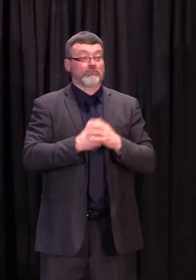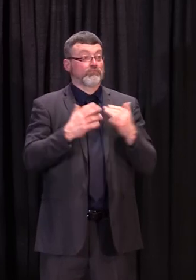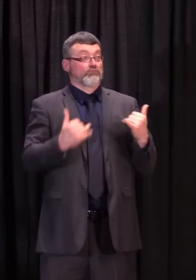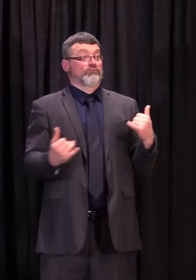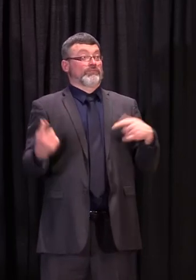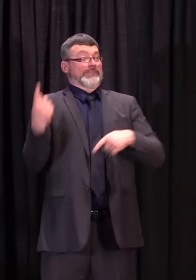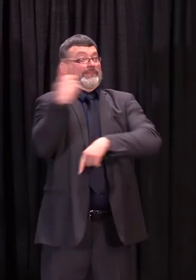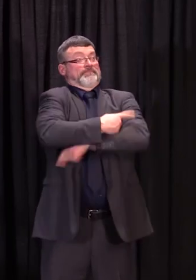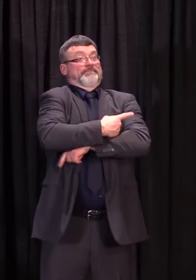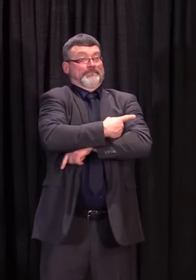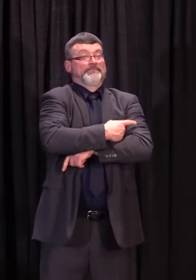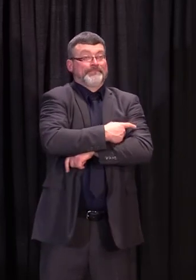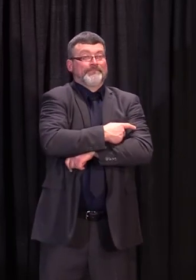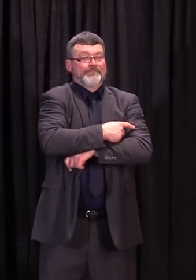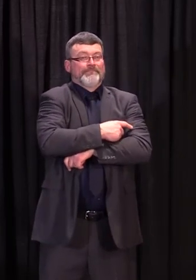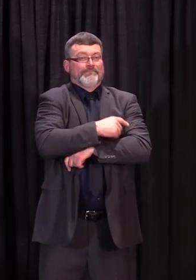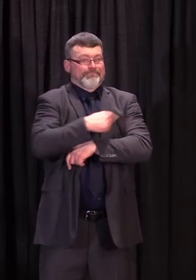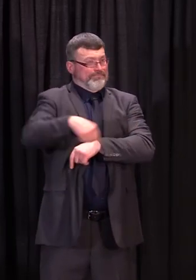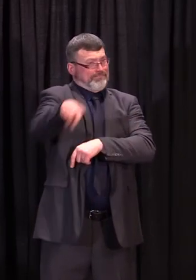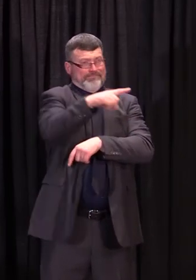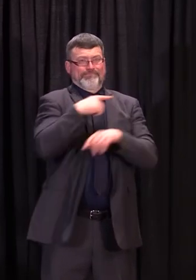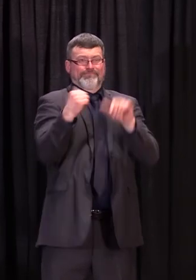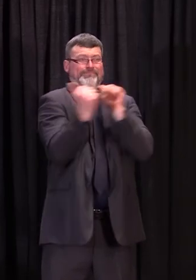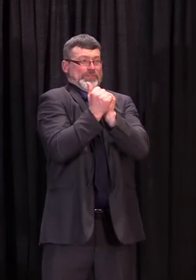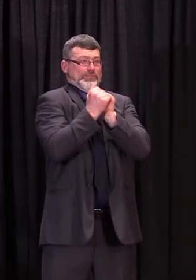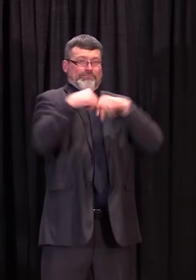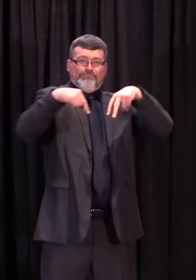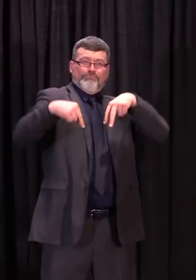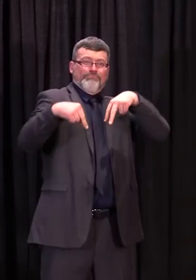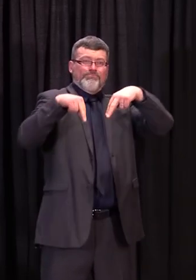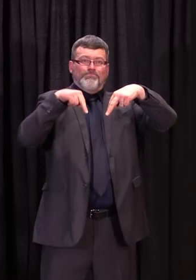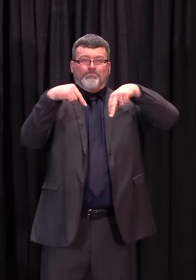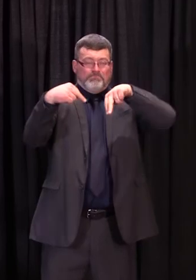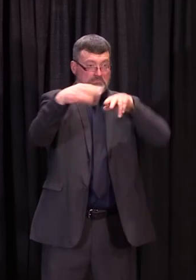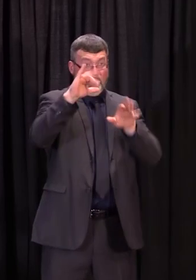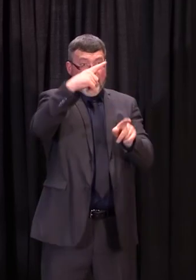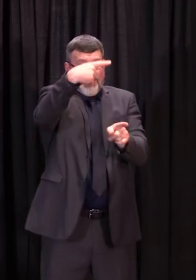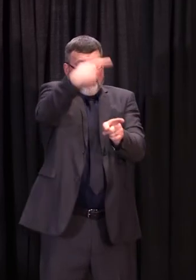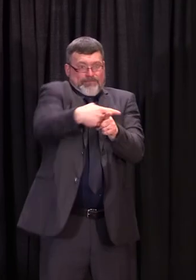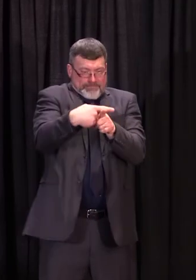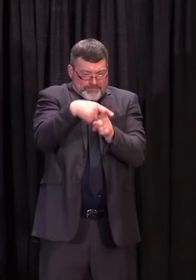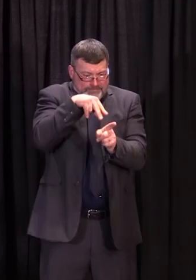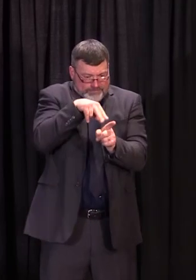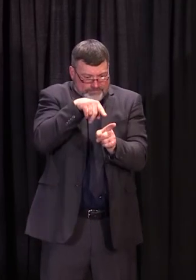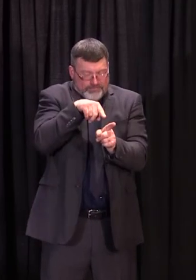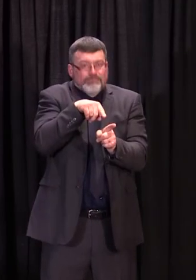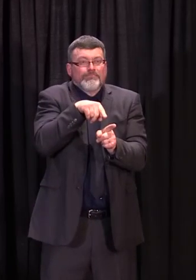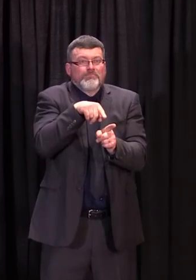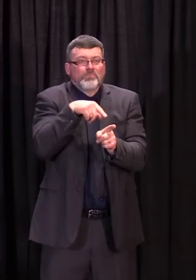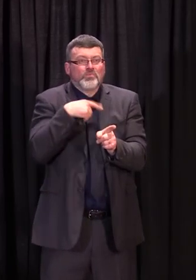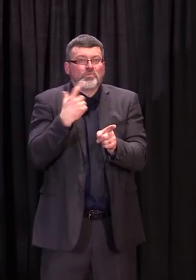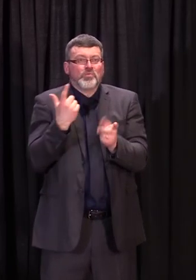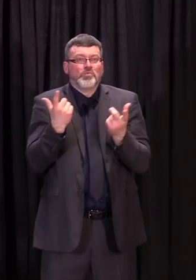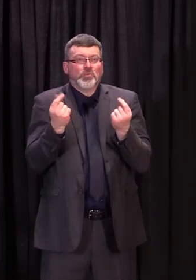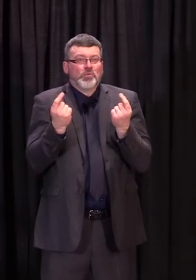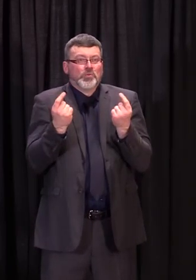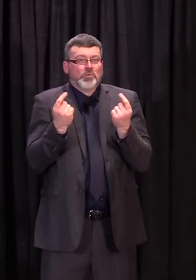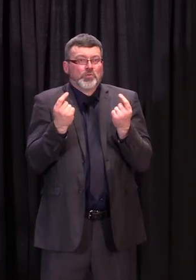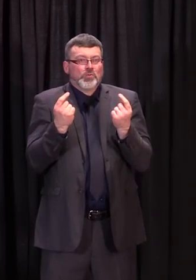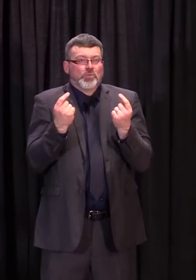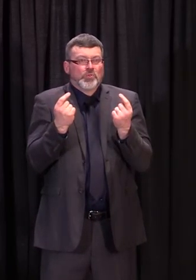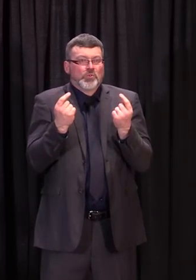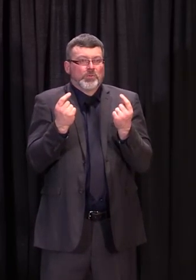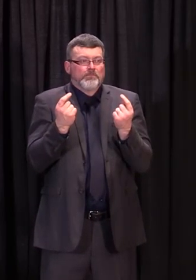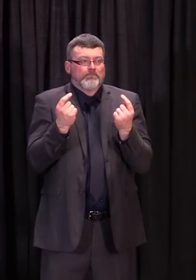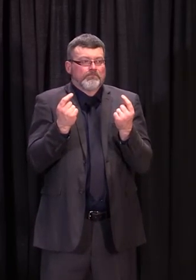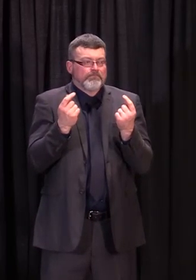Today, we stand together at an historic intersection of both